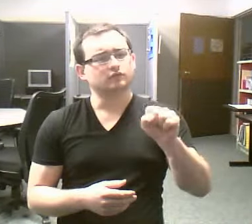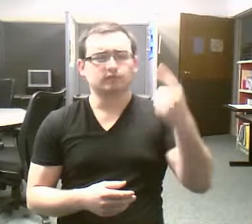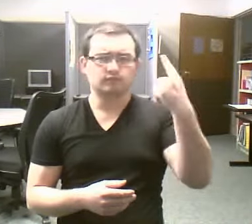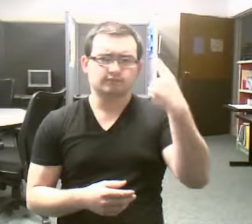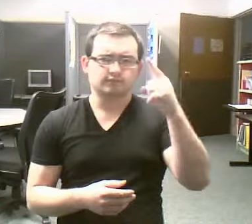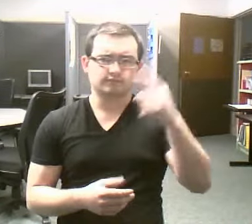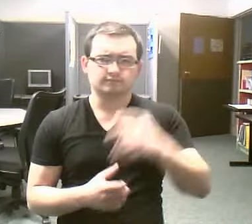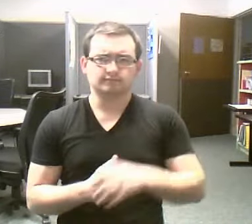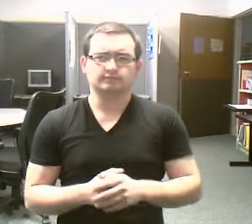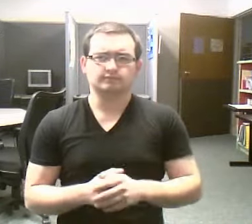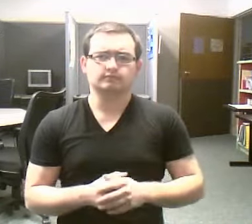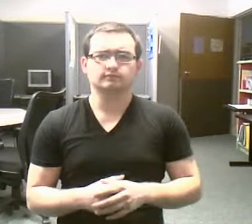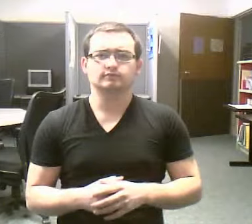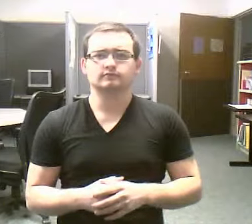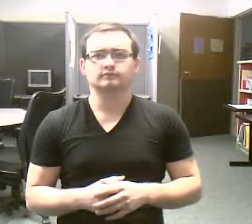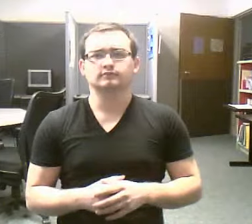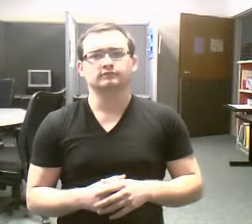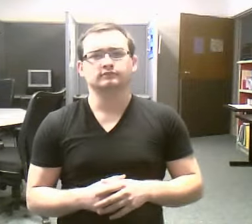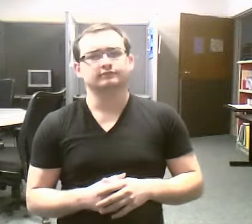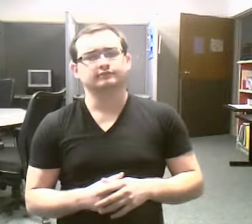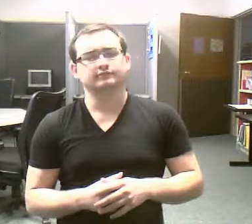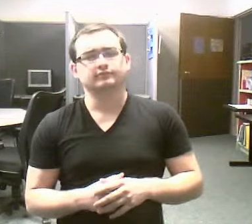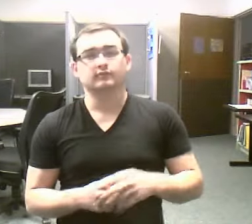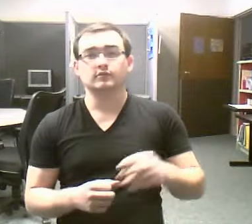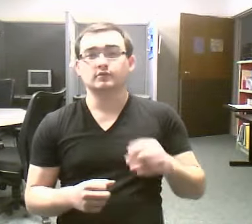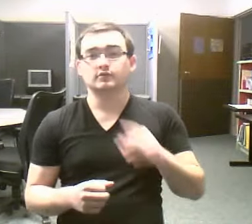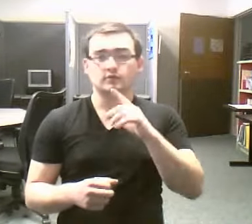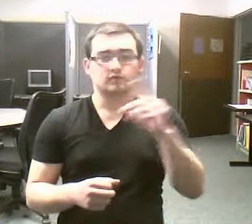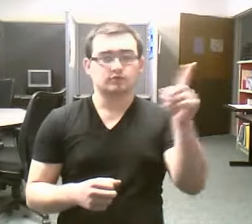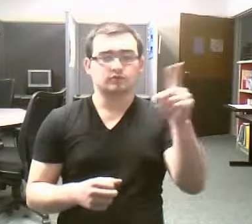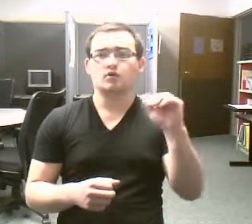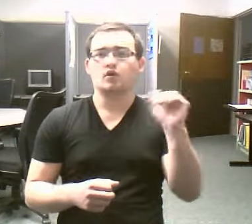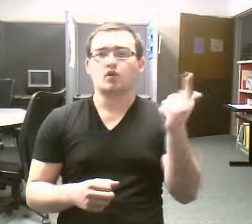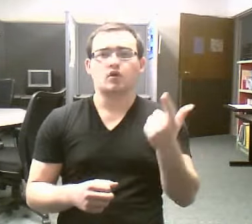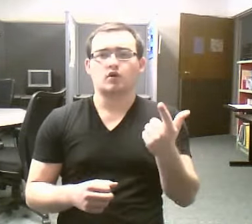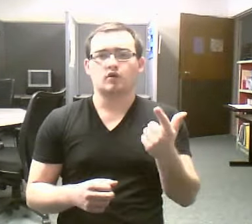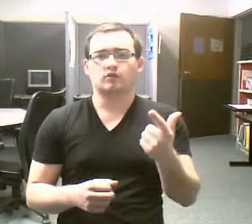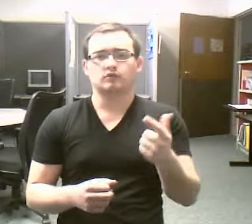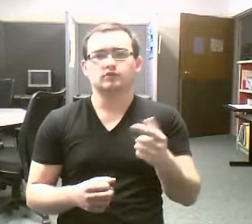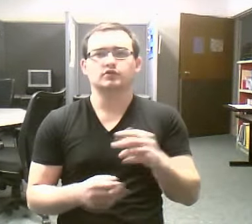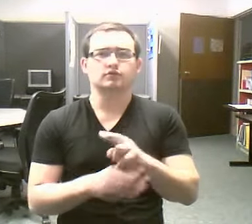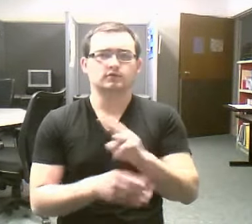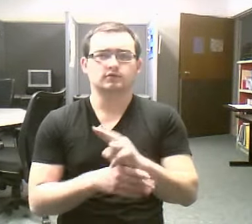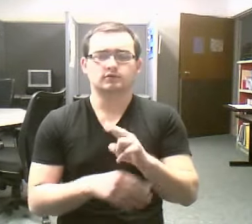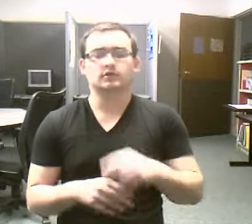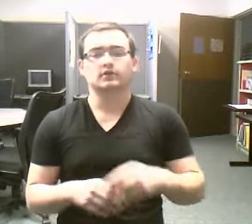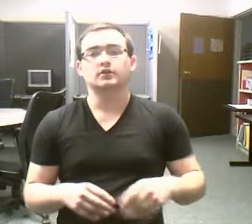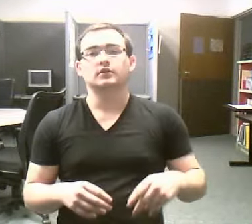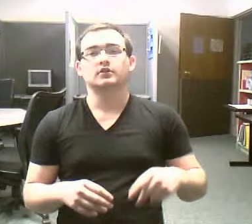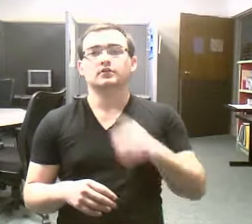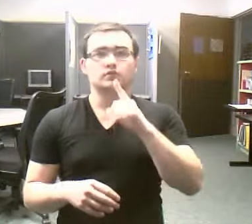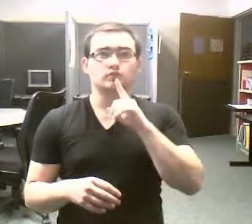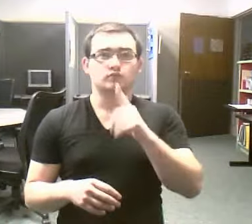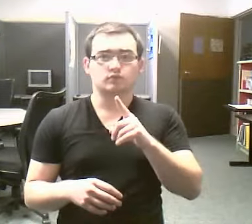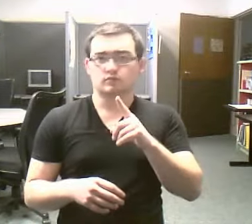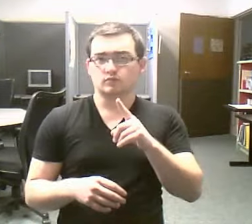all applications of integers. So some real world examples of integers. Let's say the